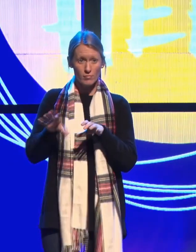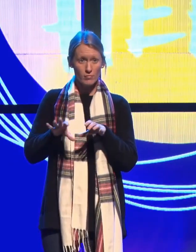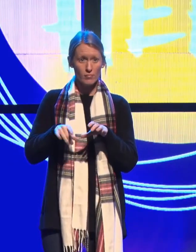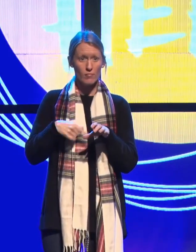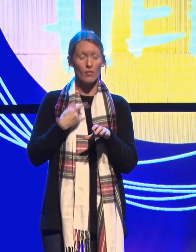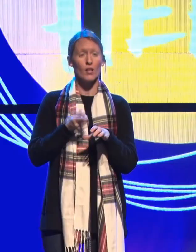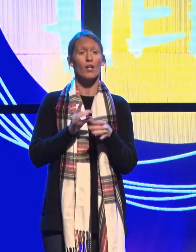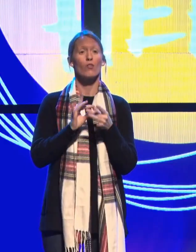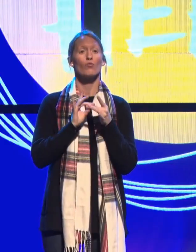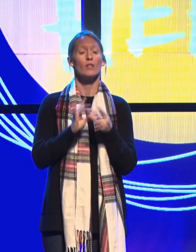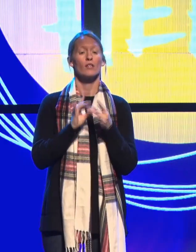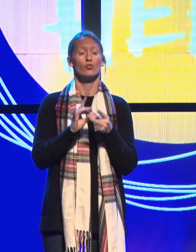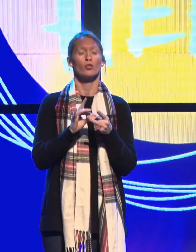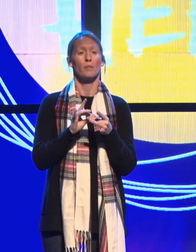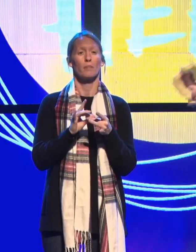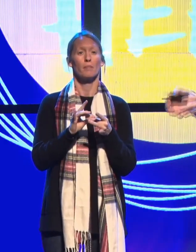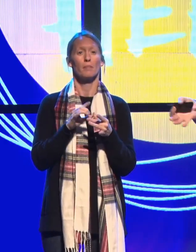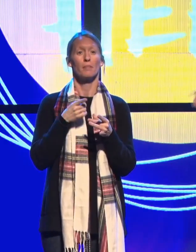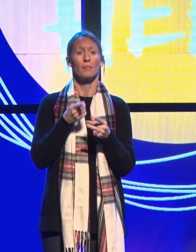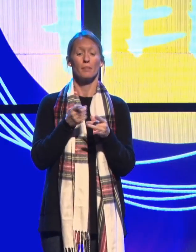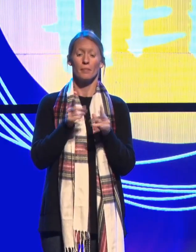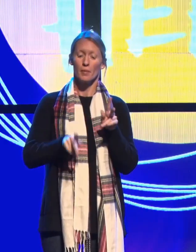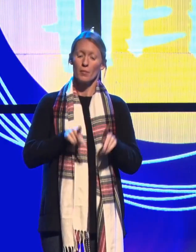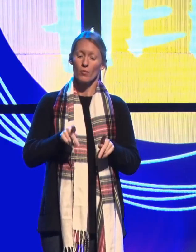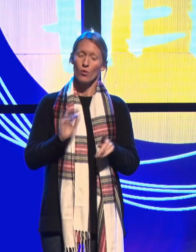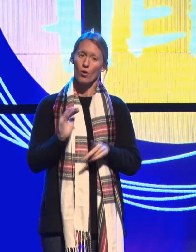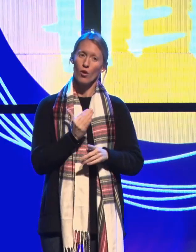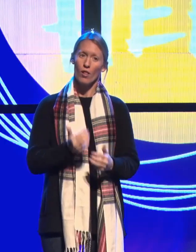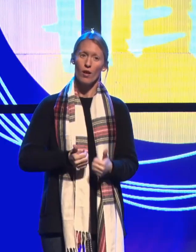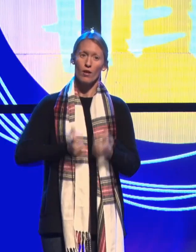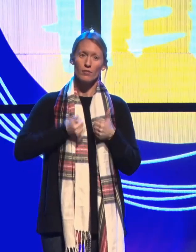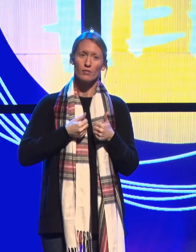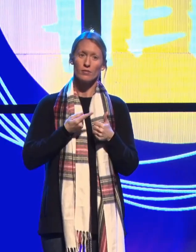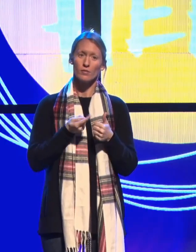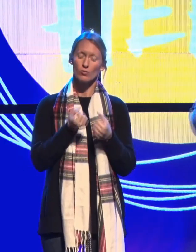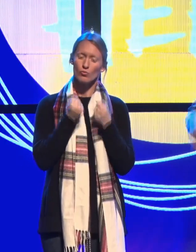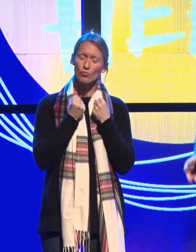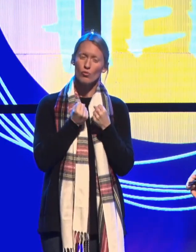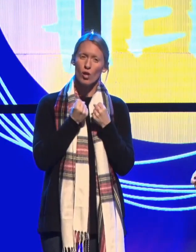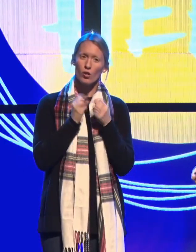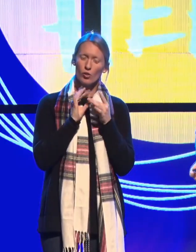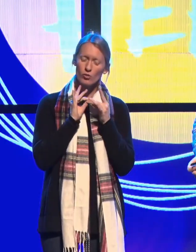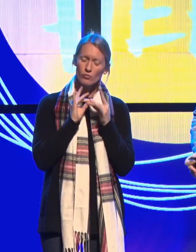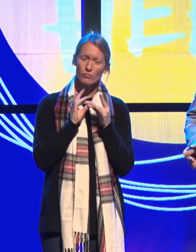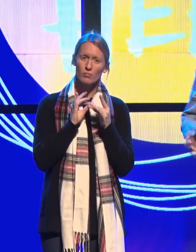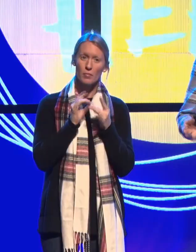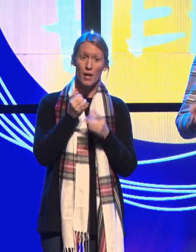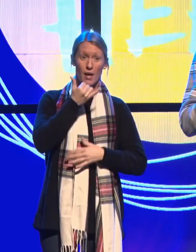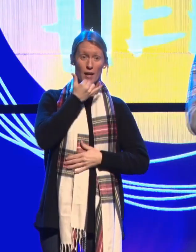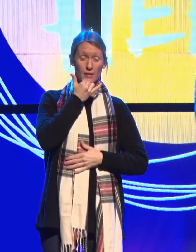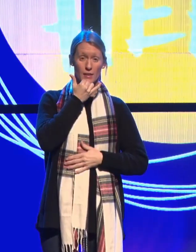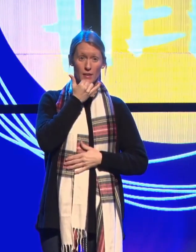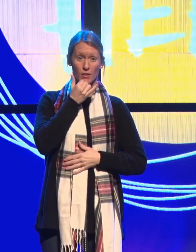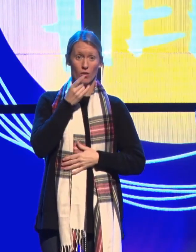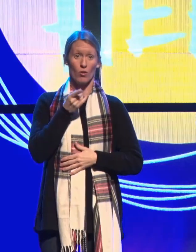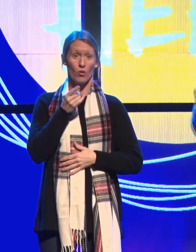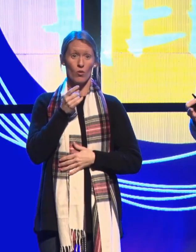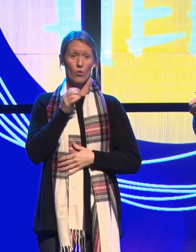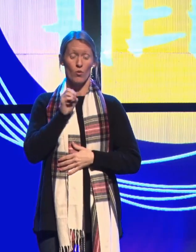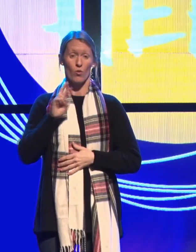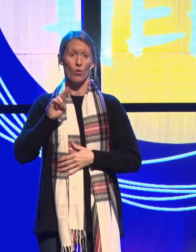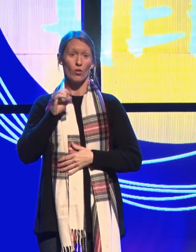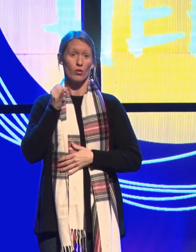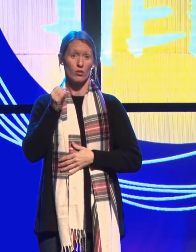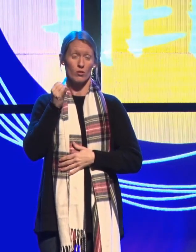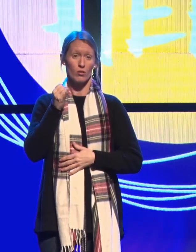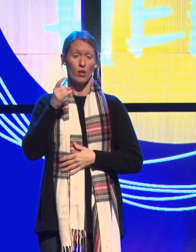our lives. Will your relationships be stronger at the end of 2025 just by accident? Or will they be stronger because of